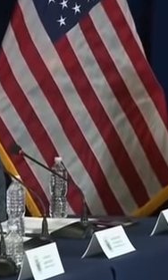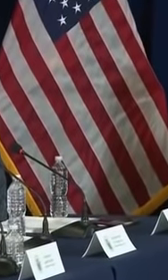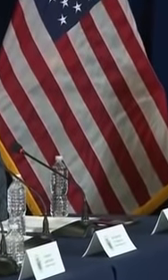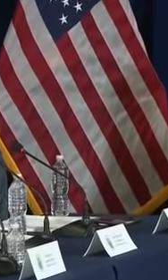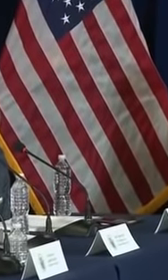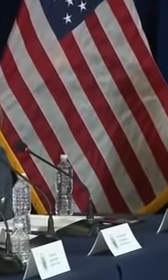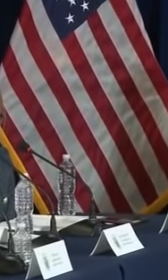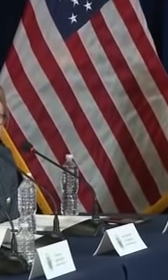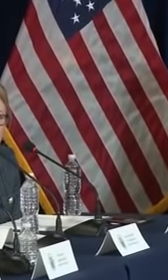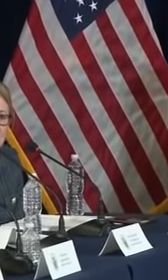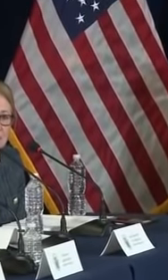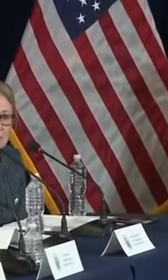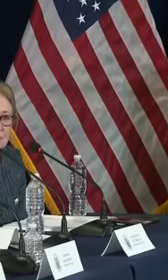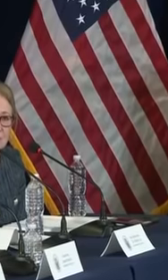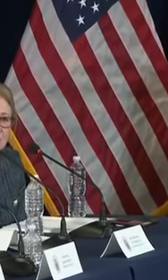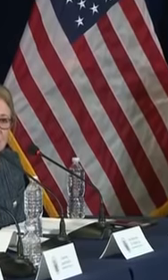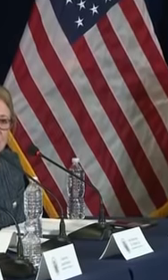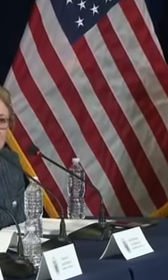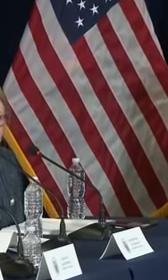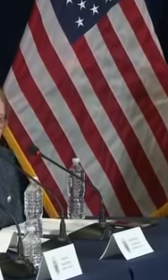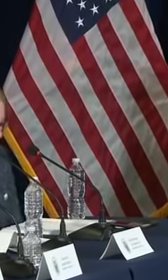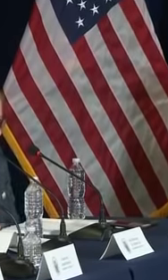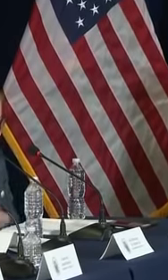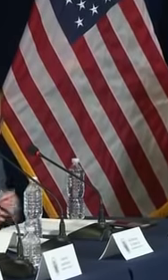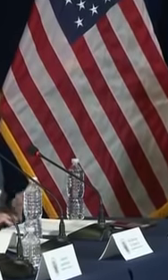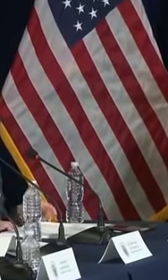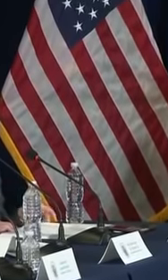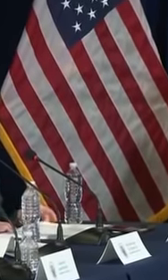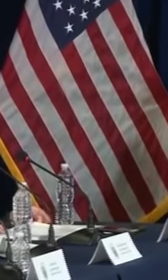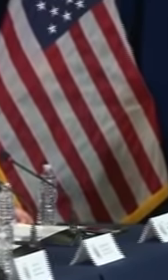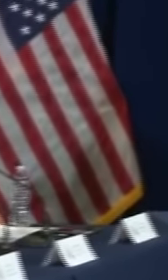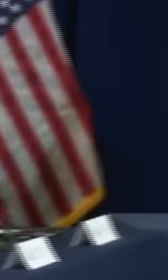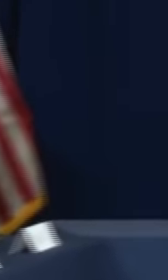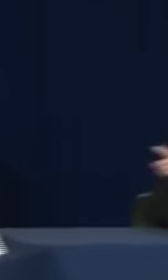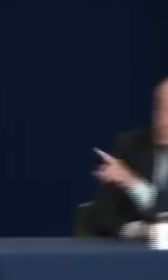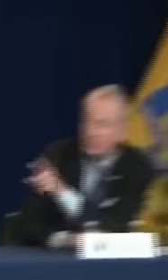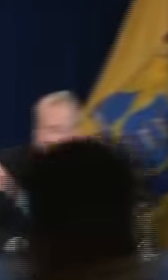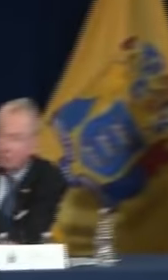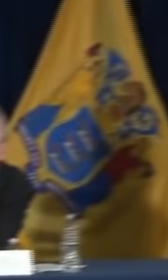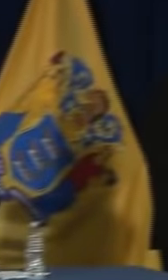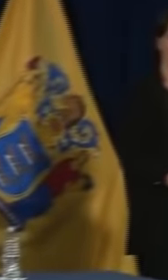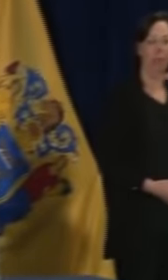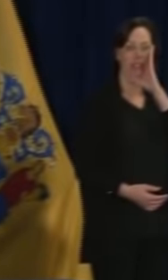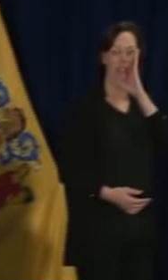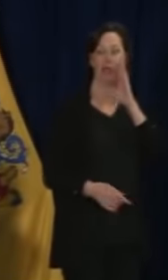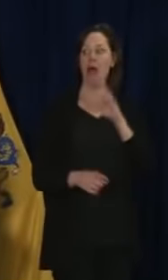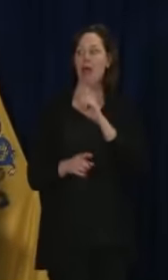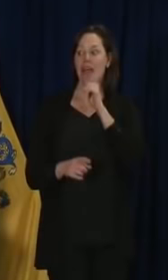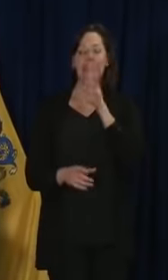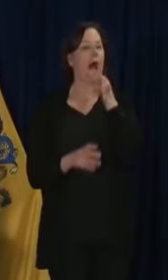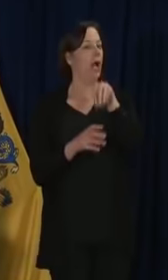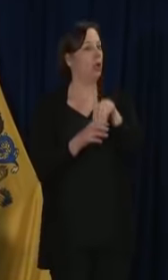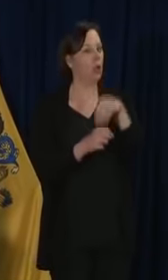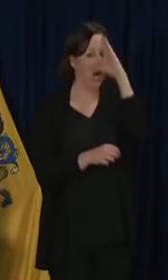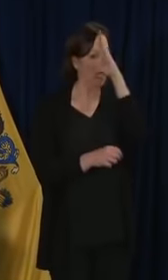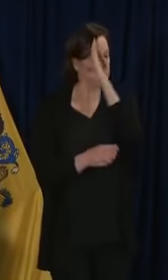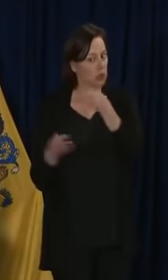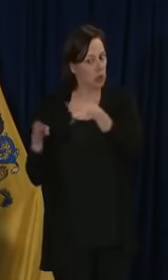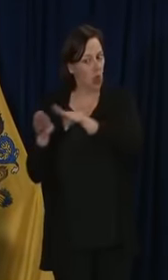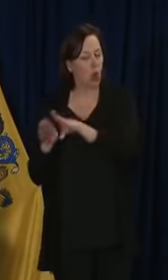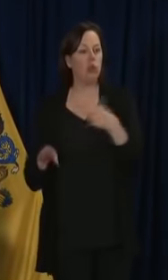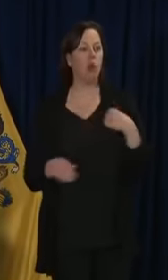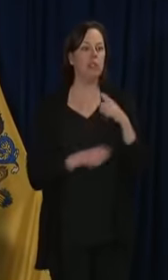1,983 intensive care beds. Thank you. You're welcome. And none of that includes wings that are closed or hospitals that are closed. No, these are. Maybe